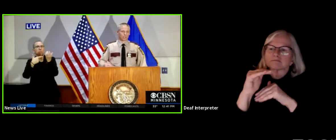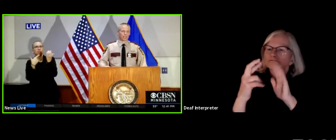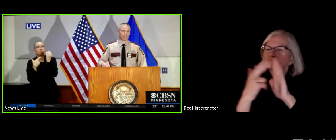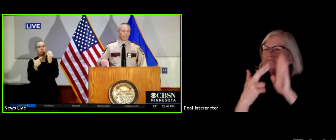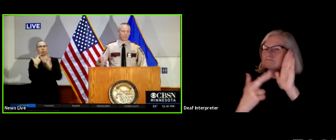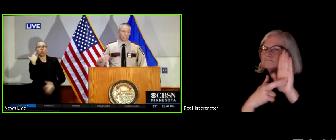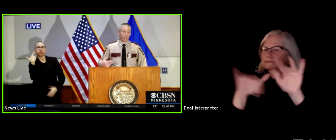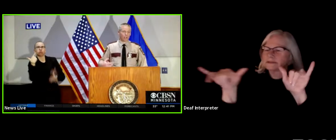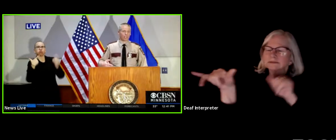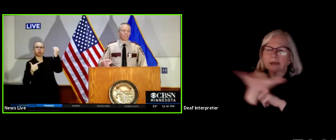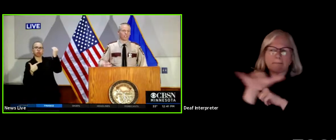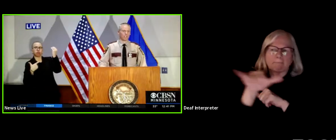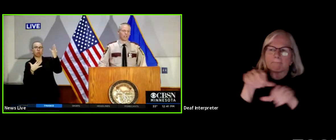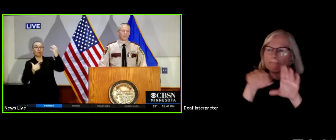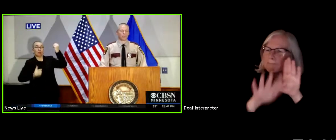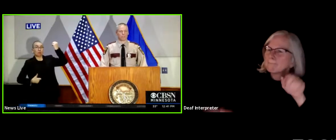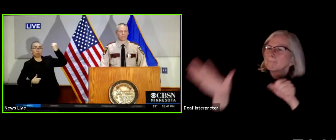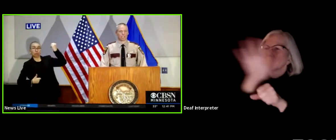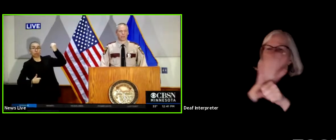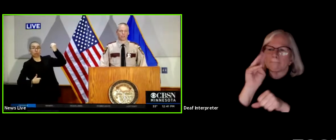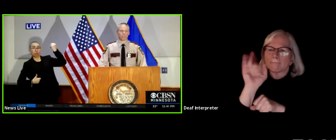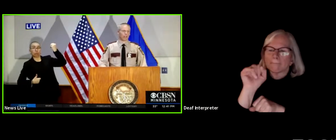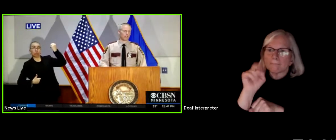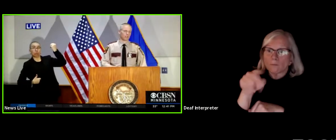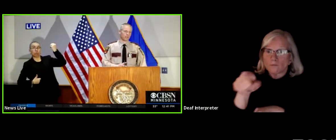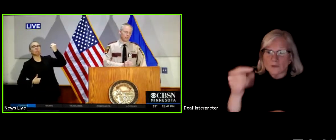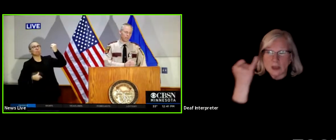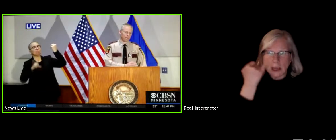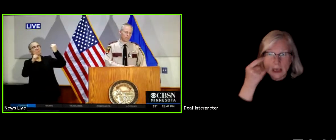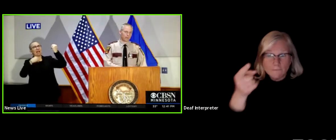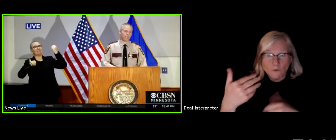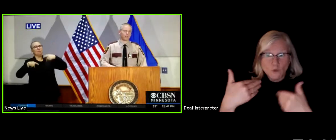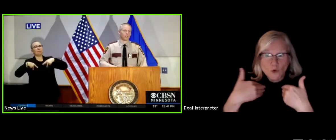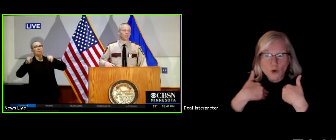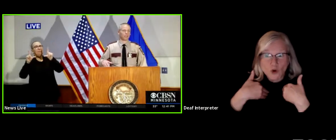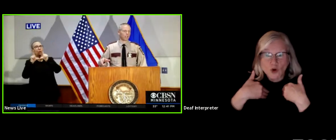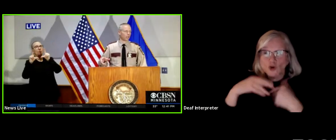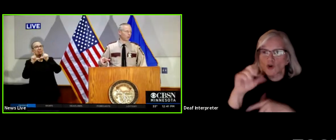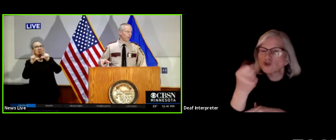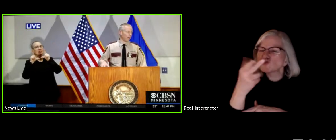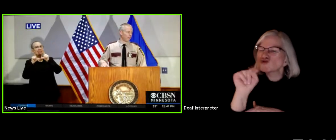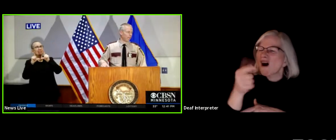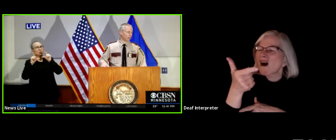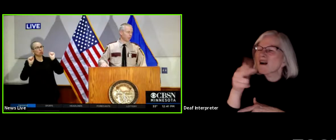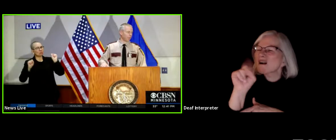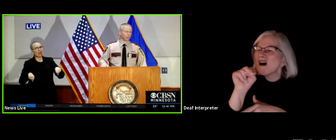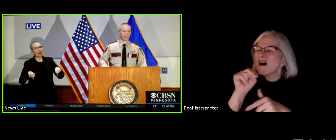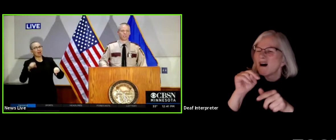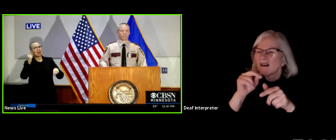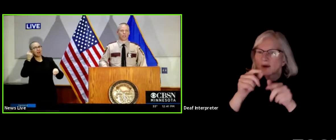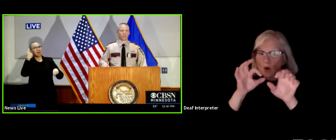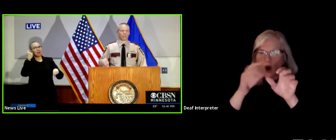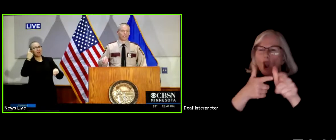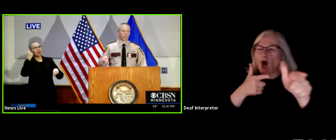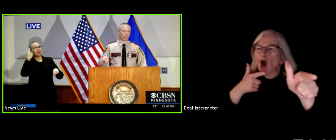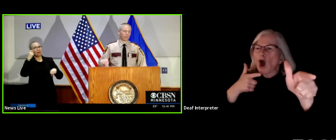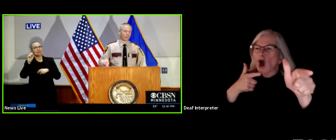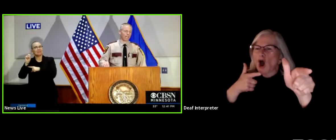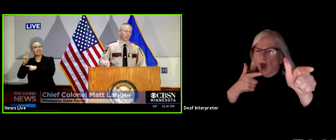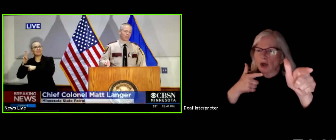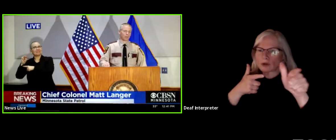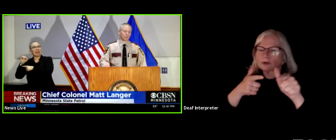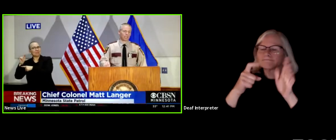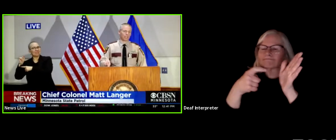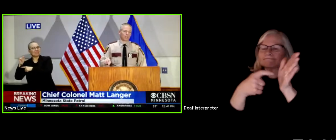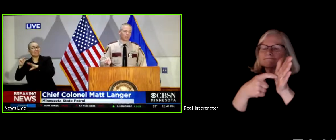gun or a shotgun, if you're carrying it, you need to have a permit to carry, regardless of if you're on Summit Avenue or on the Capitol complex itself. Within